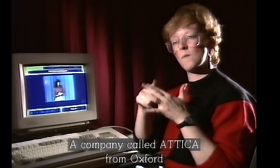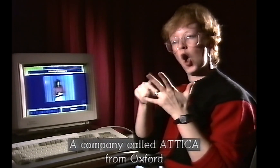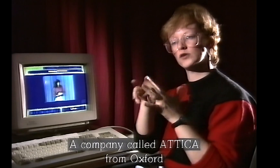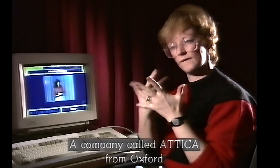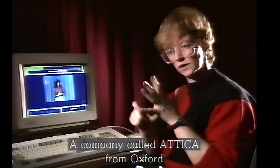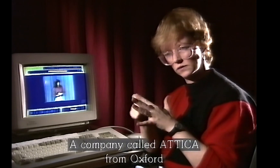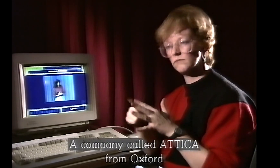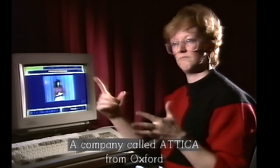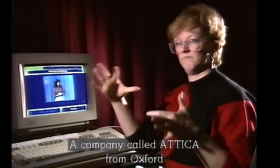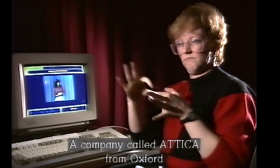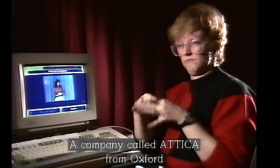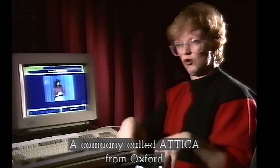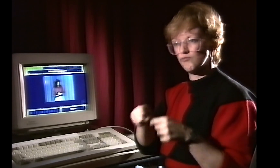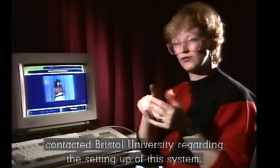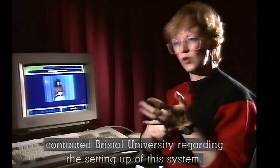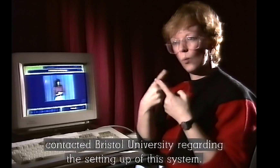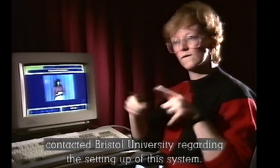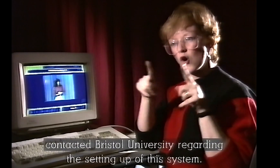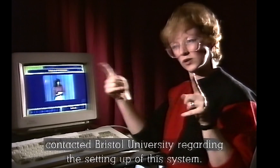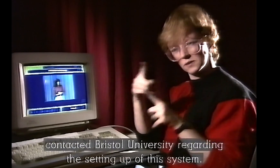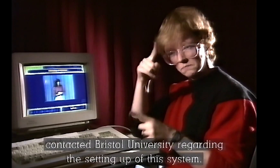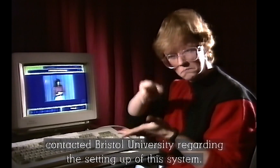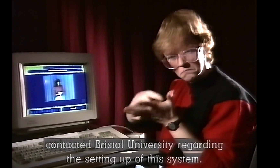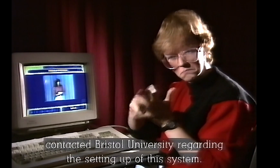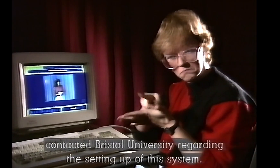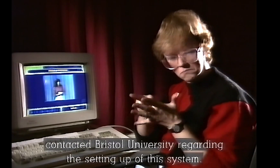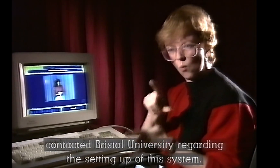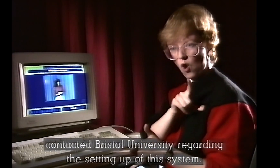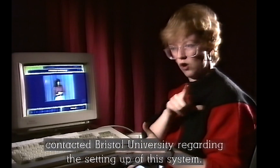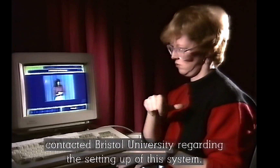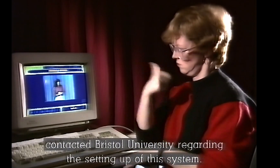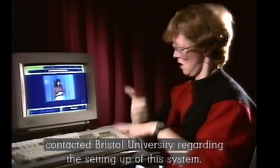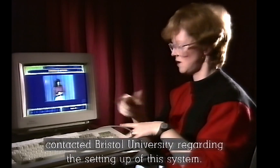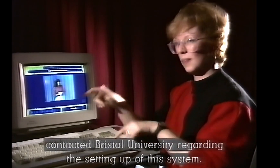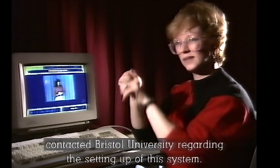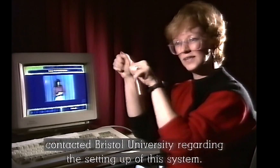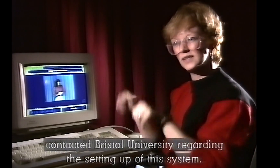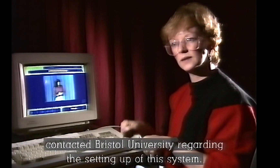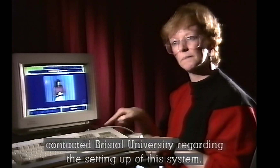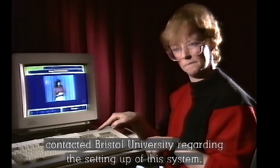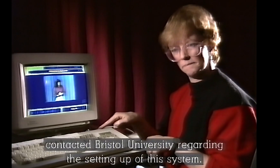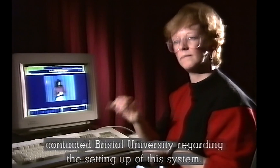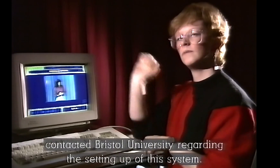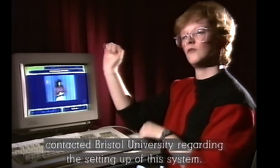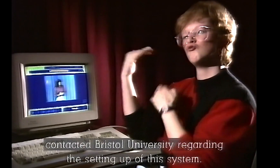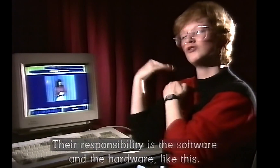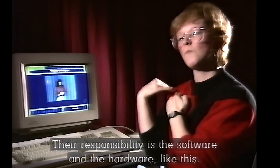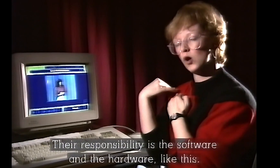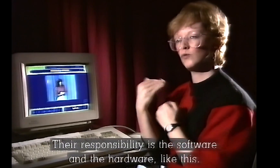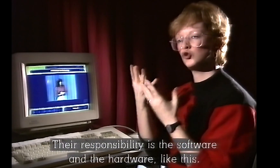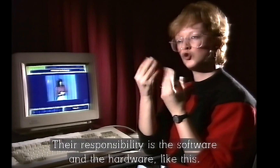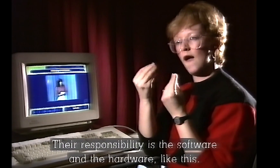numbers really increased, but there just weren't enough teachers. A company called Attica from Oxford contacted